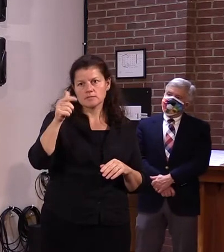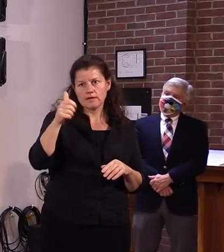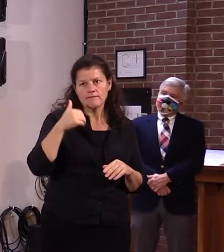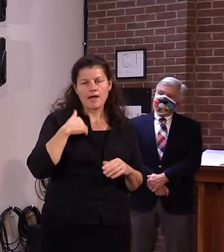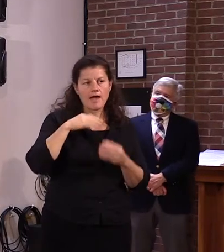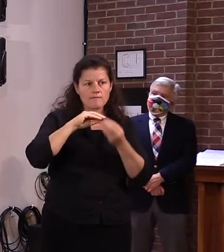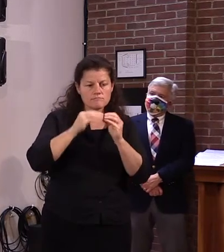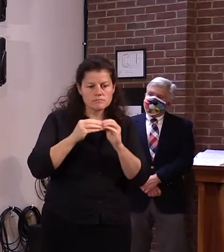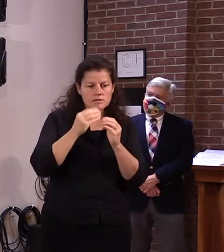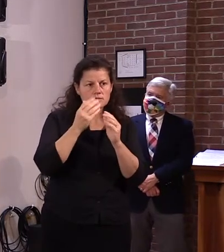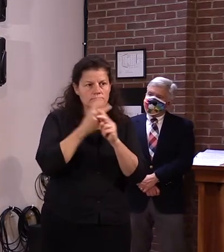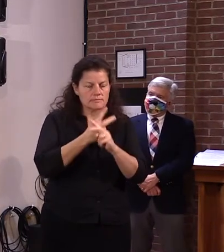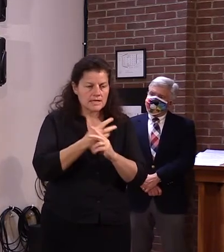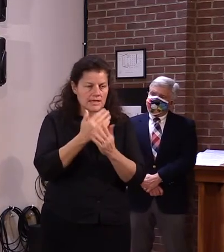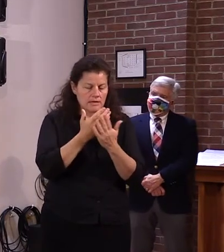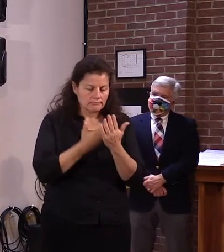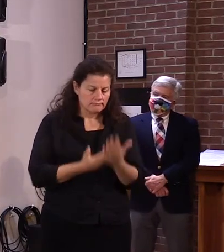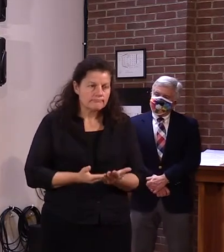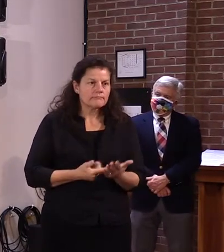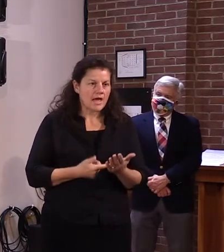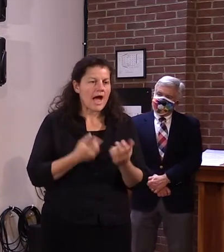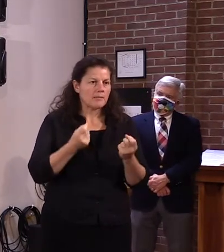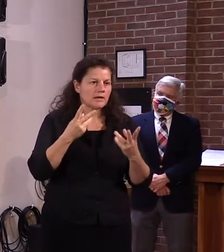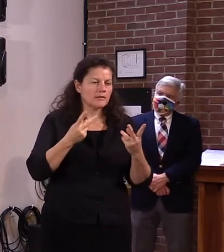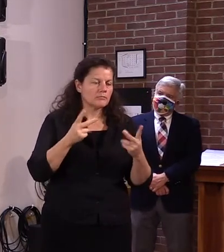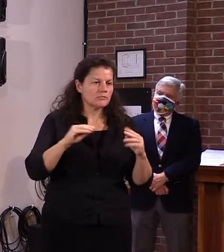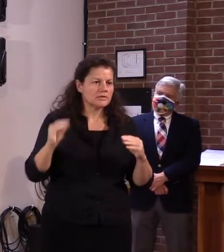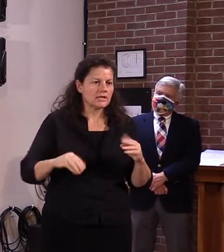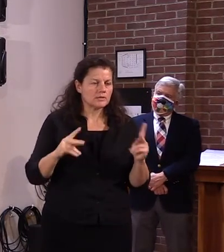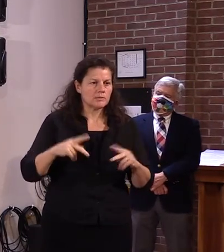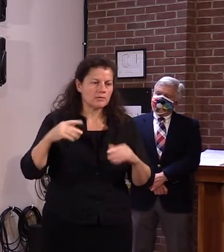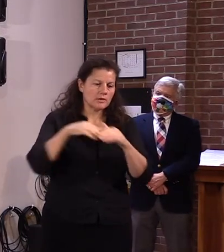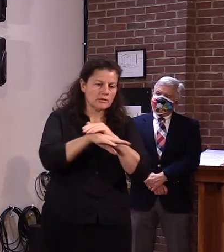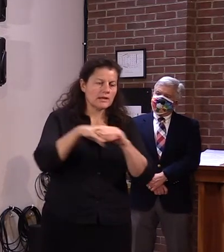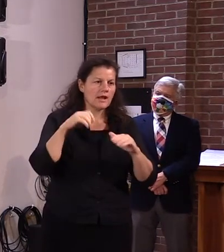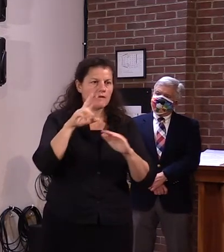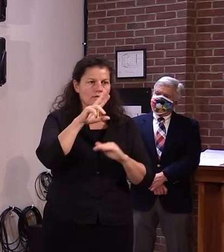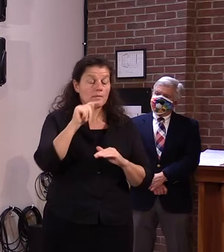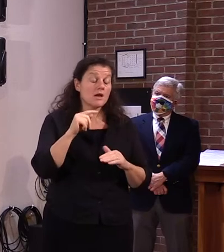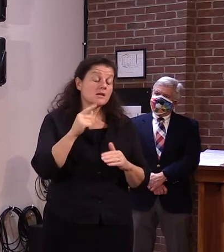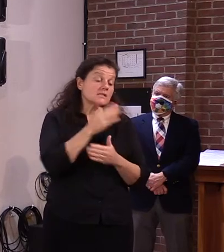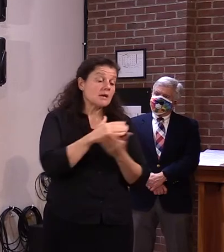the number of people traveling to Vermont. Some of it's due to our guidelines, some of it's due to,